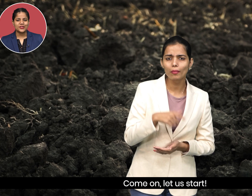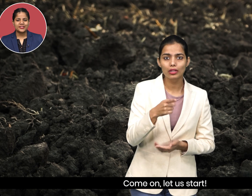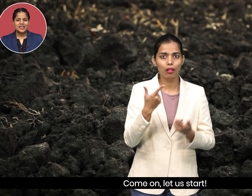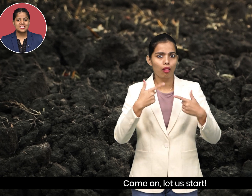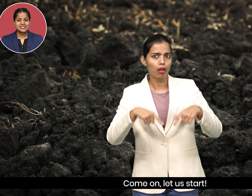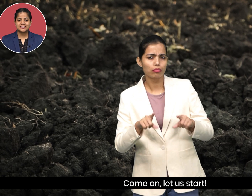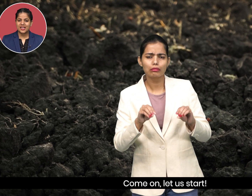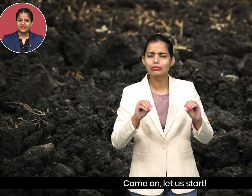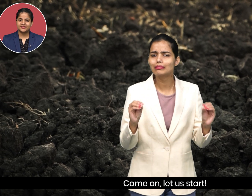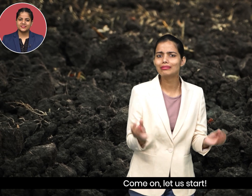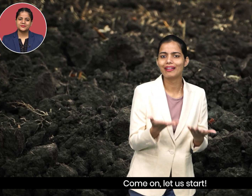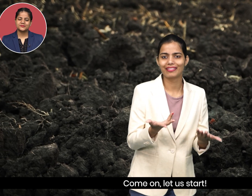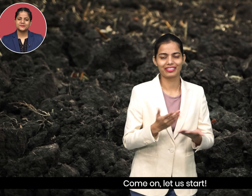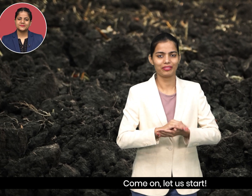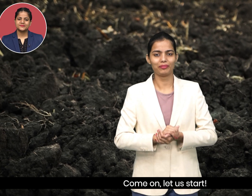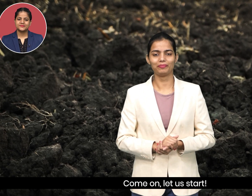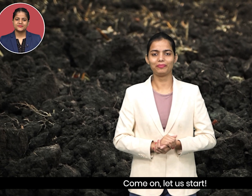Come on, let us start.